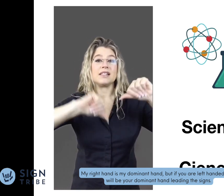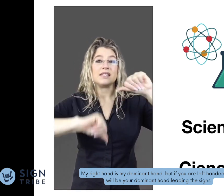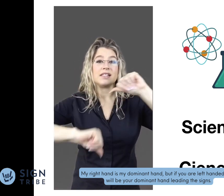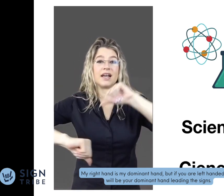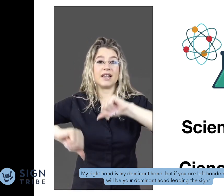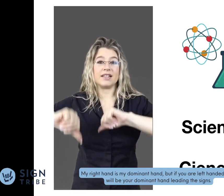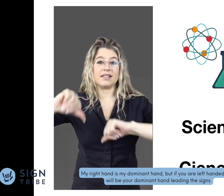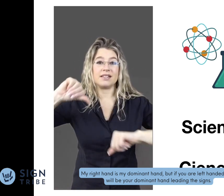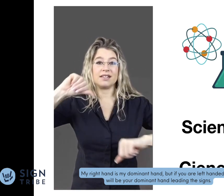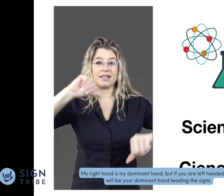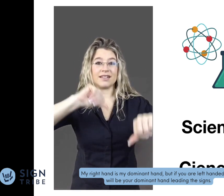Science.